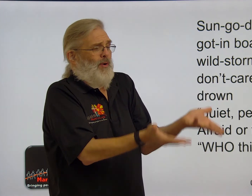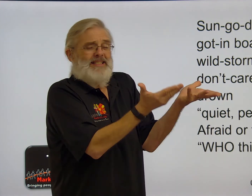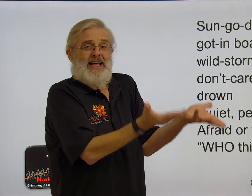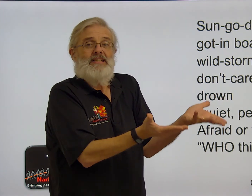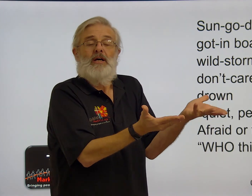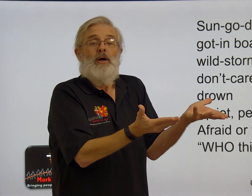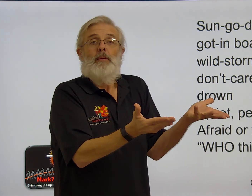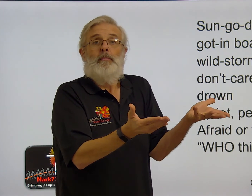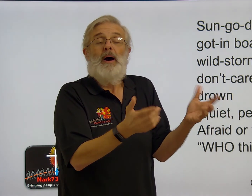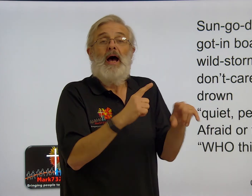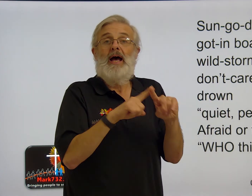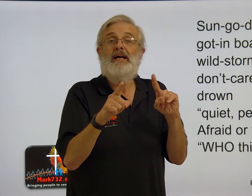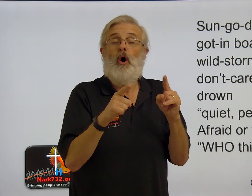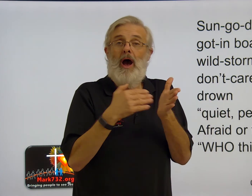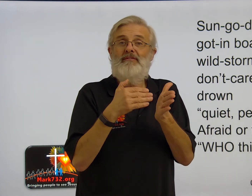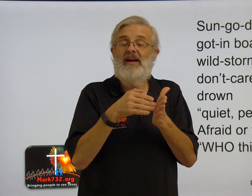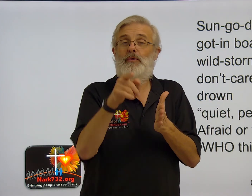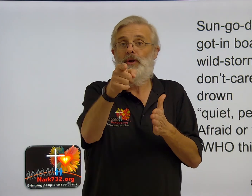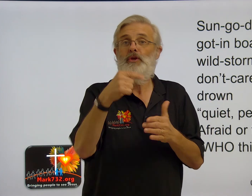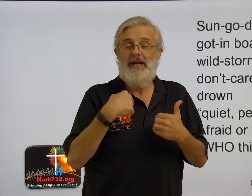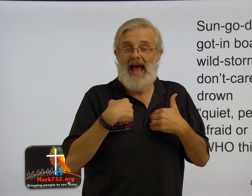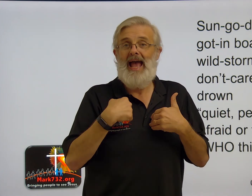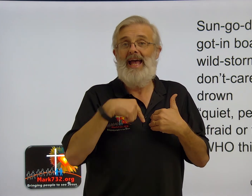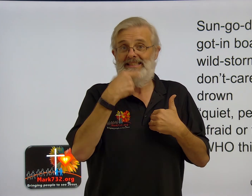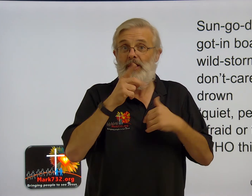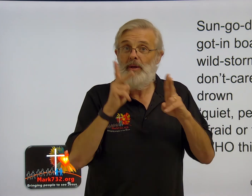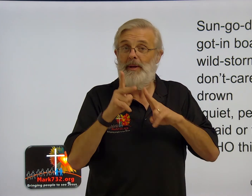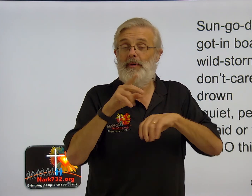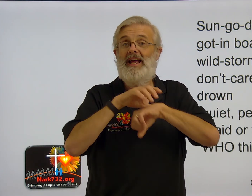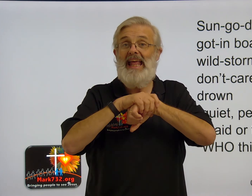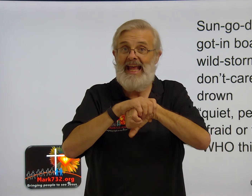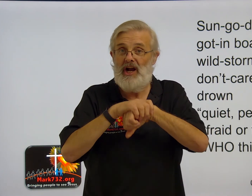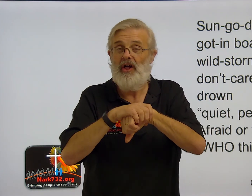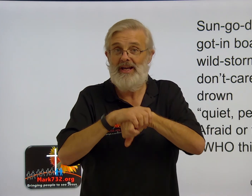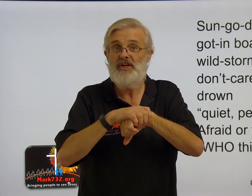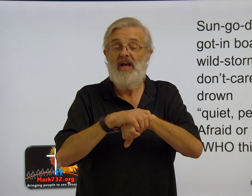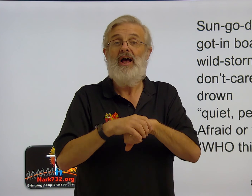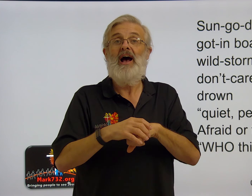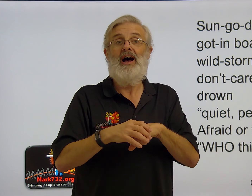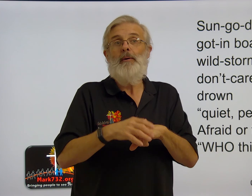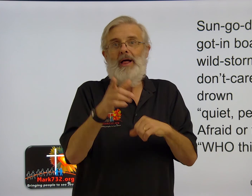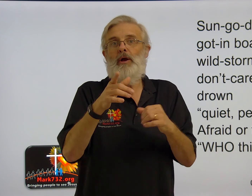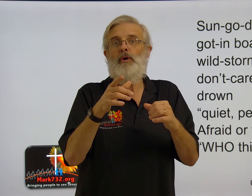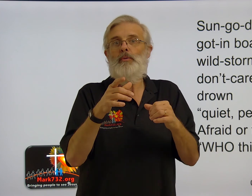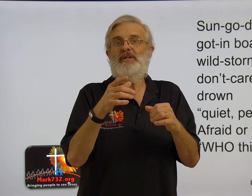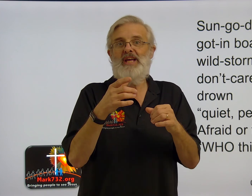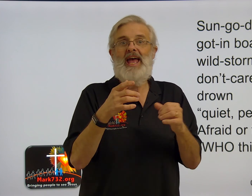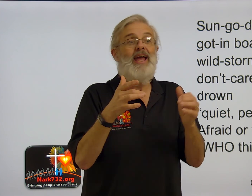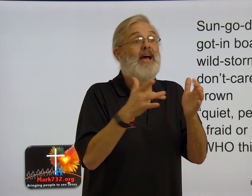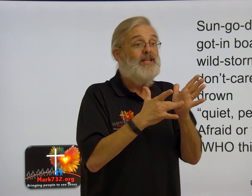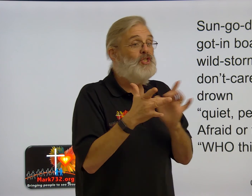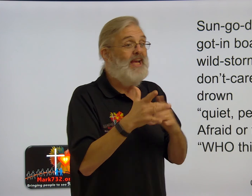this? But often when you and I, as hearing people in English, like when we're saying,